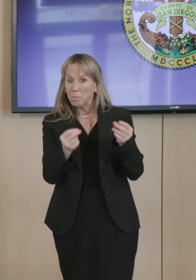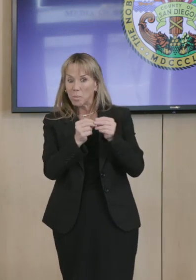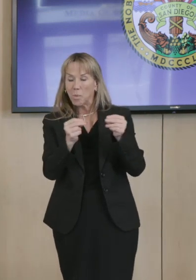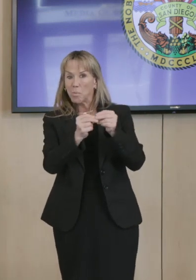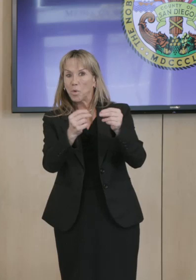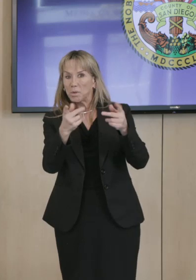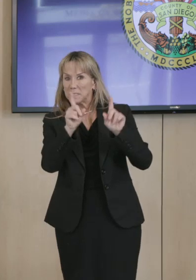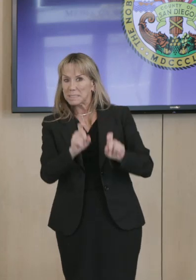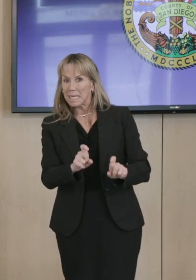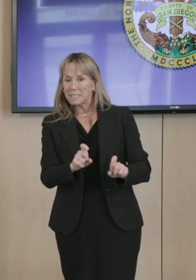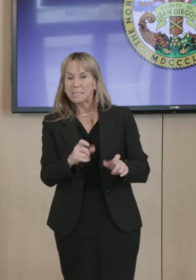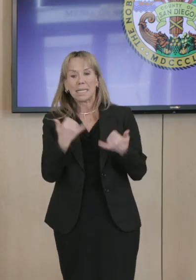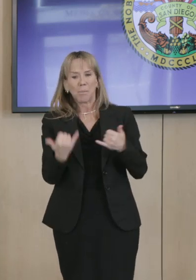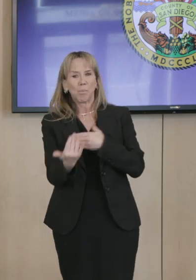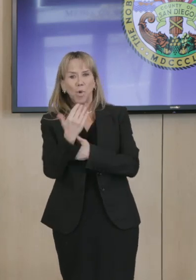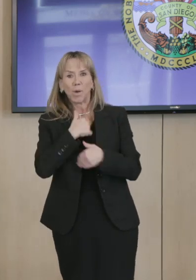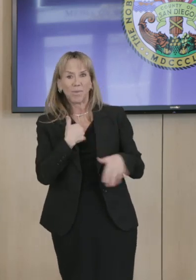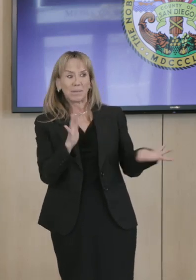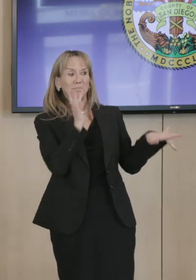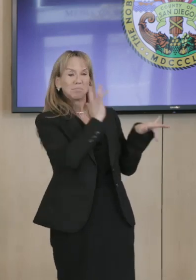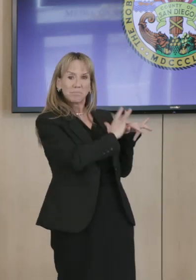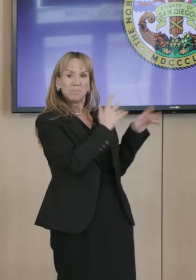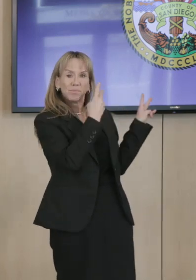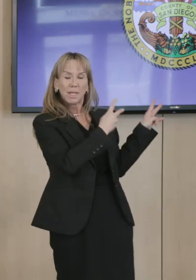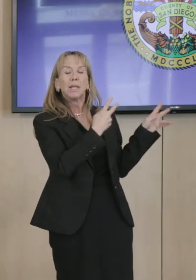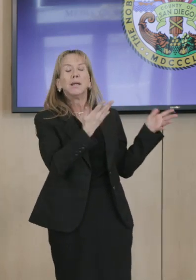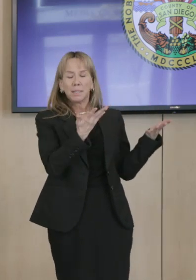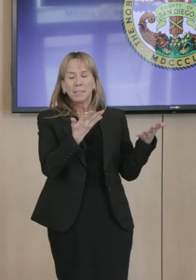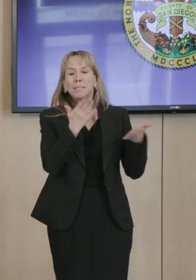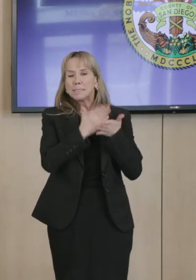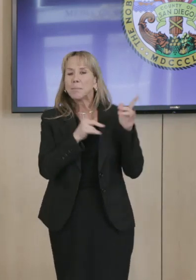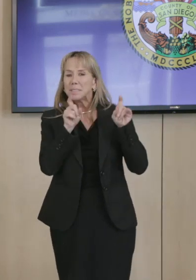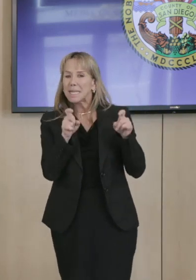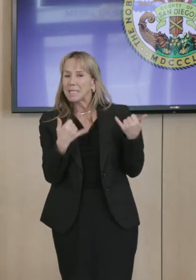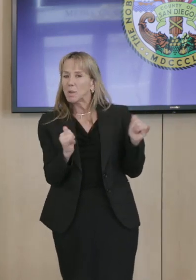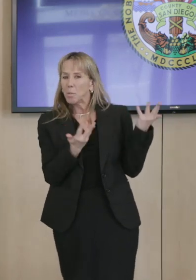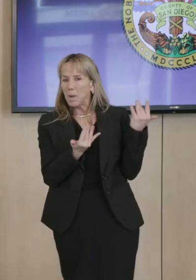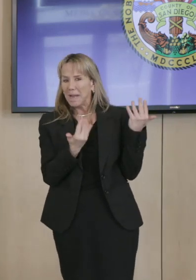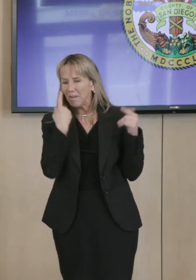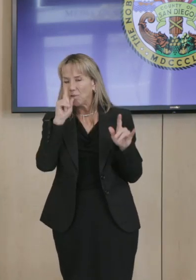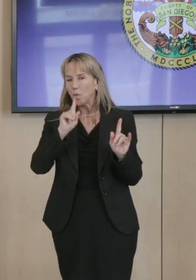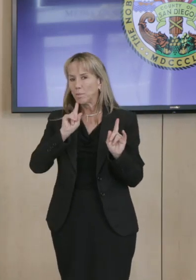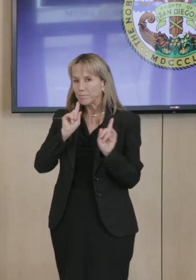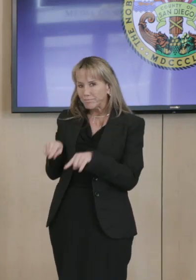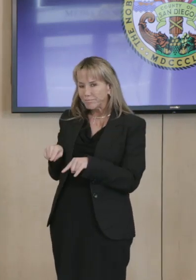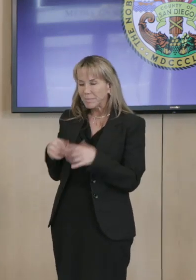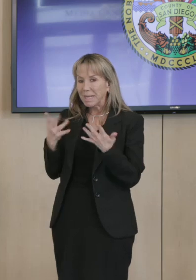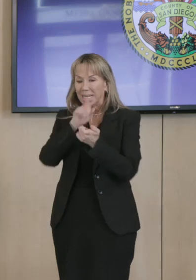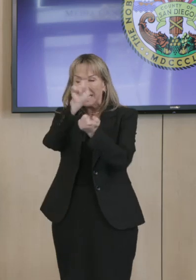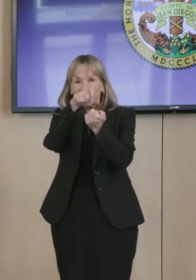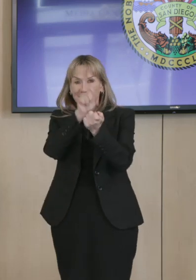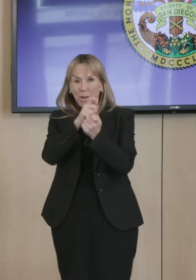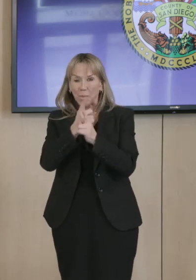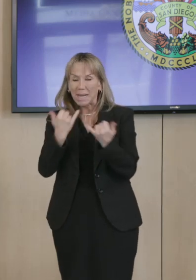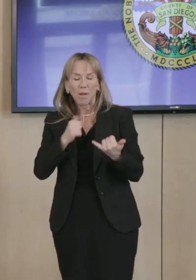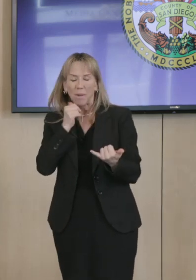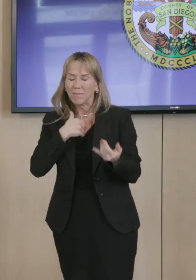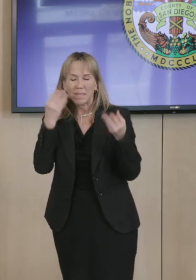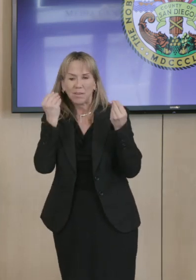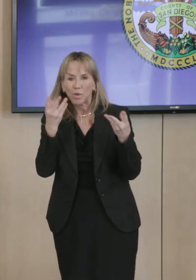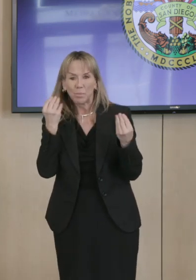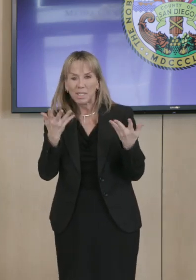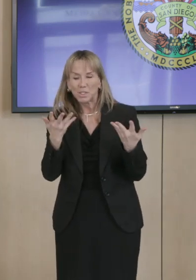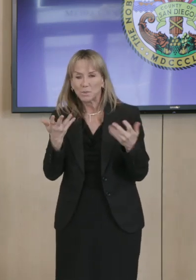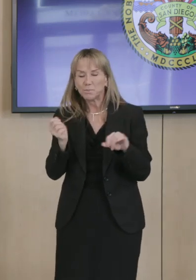that visit at that facility this morning, and there are some tests pending, but I don't have the specific details at this time. I will